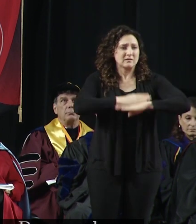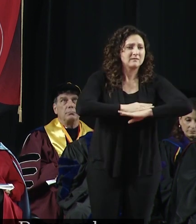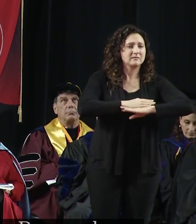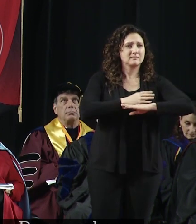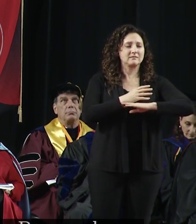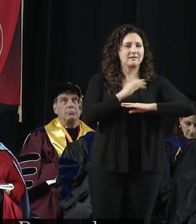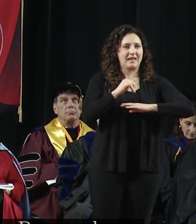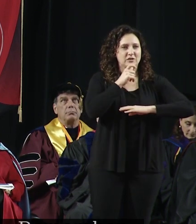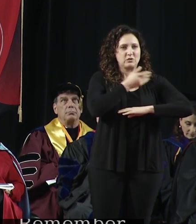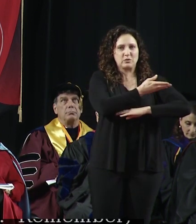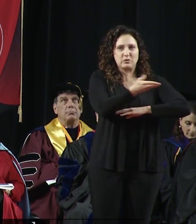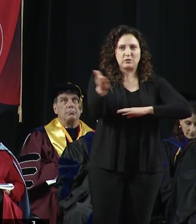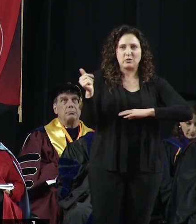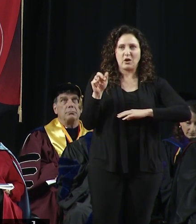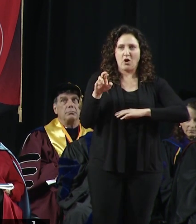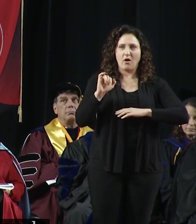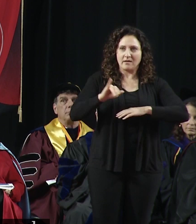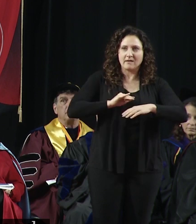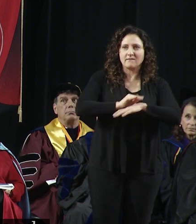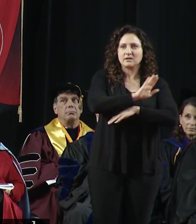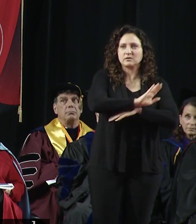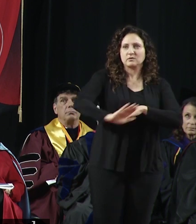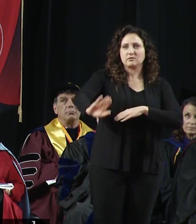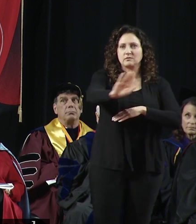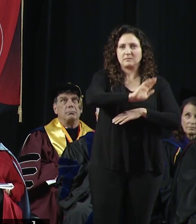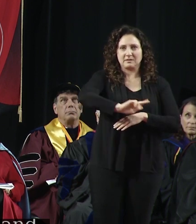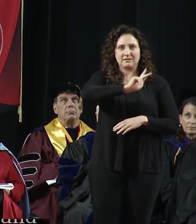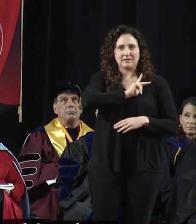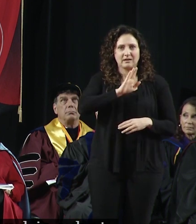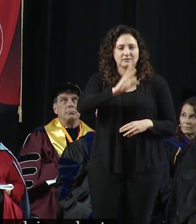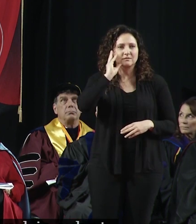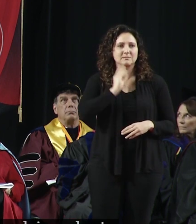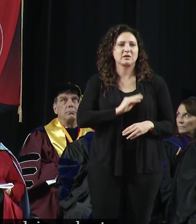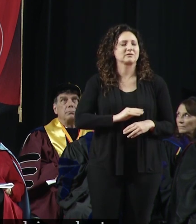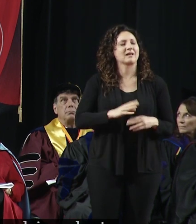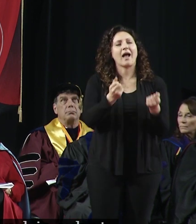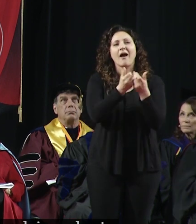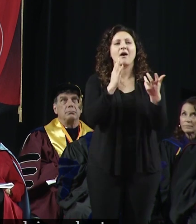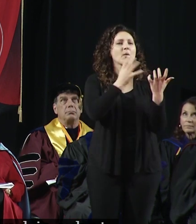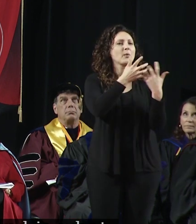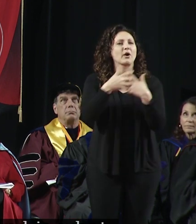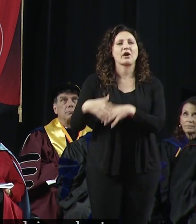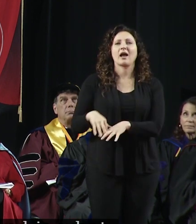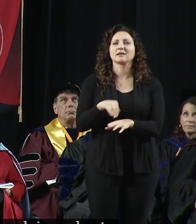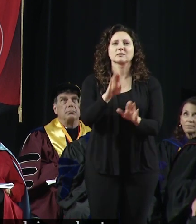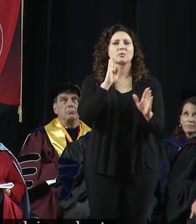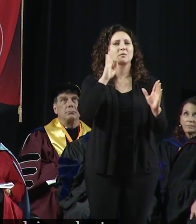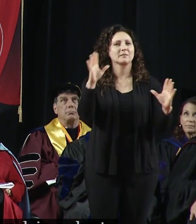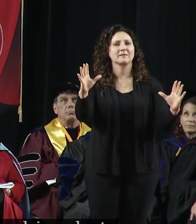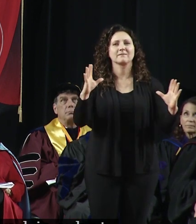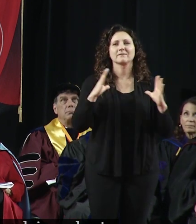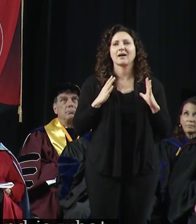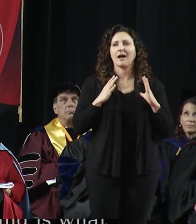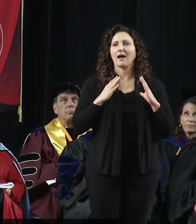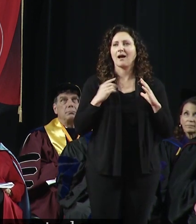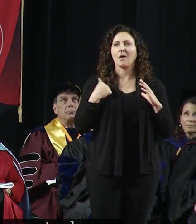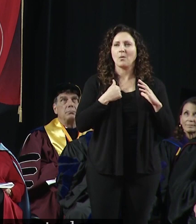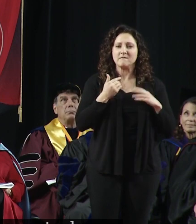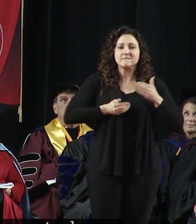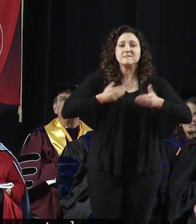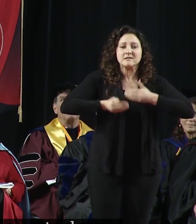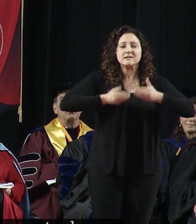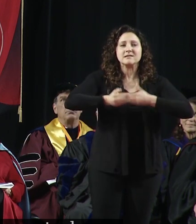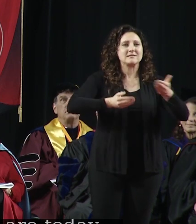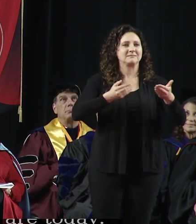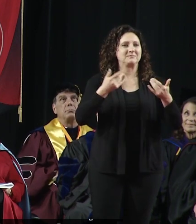you are today. Don't worry, things always work out in the end and you will be just fine. We've made it this far and the best is yet to